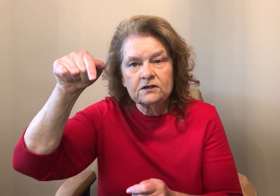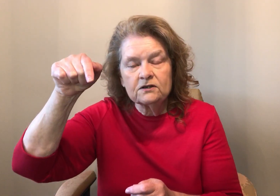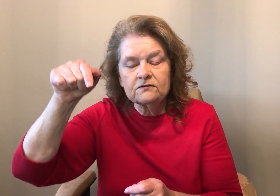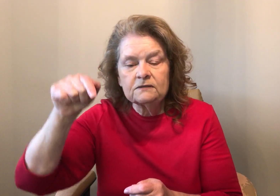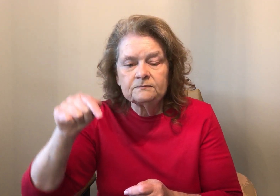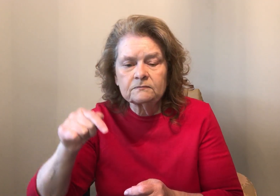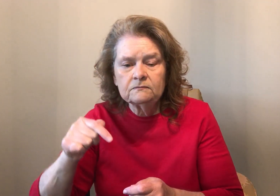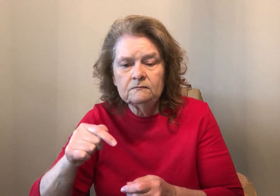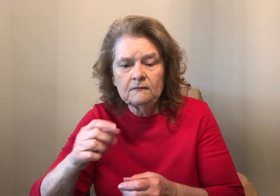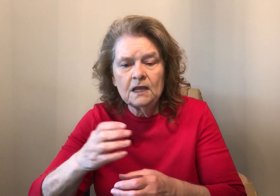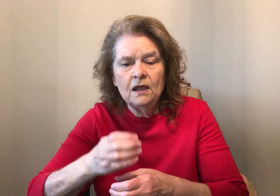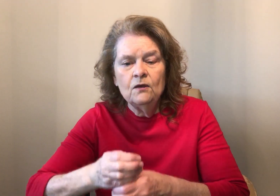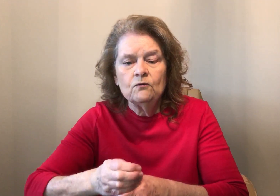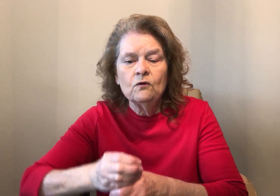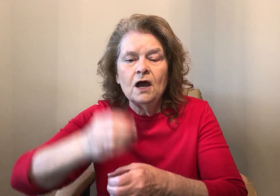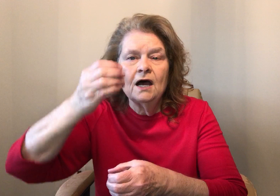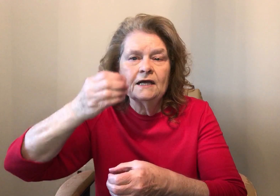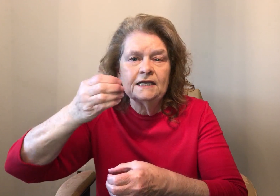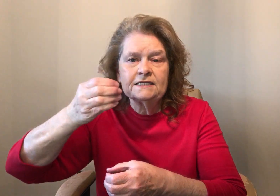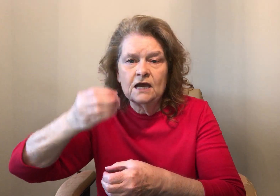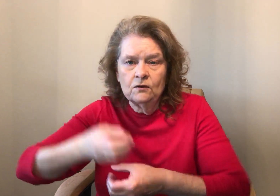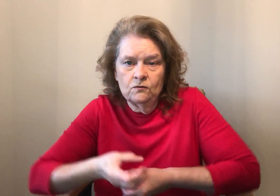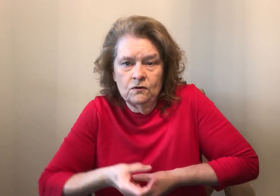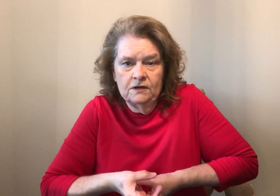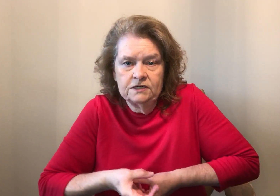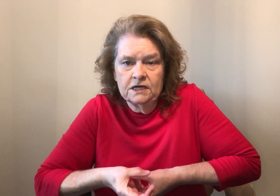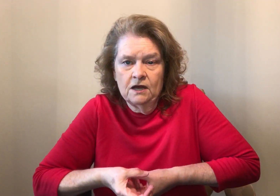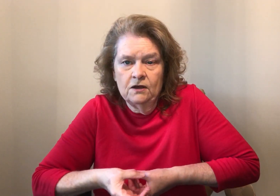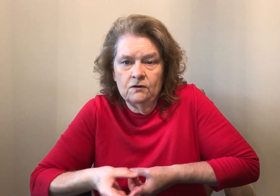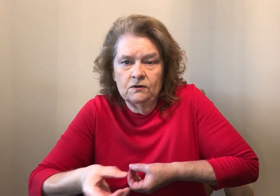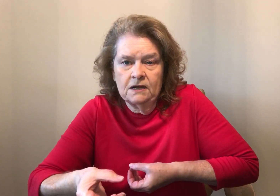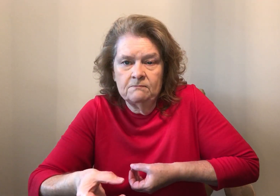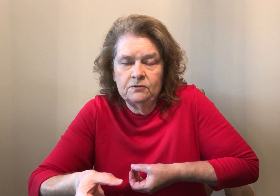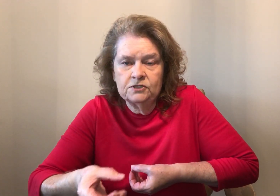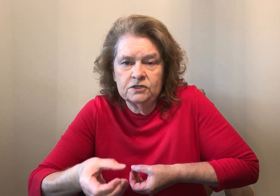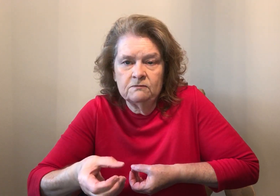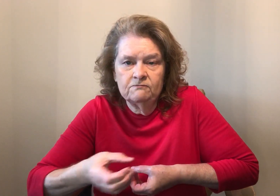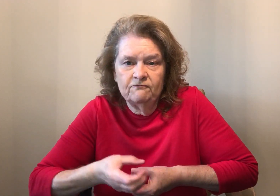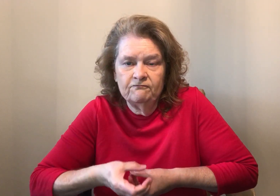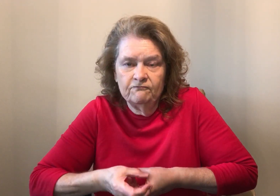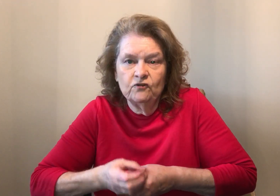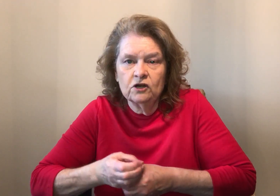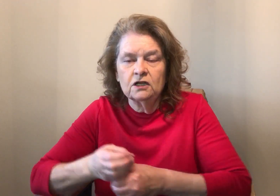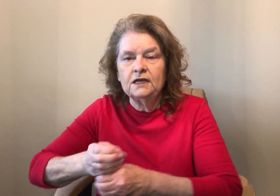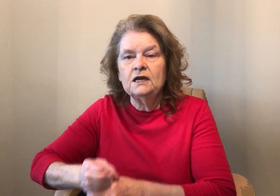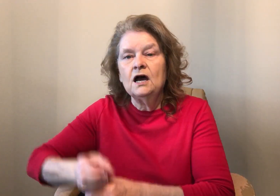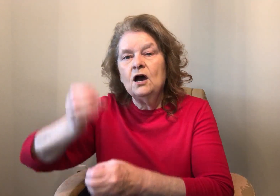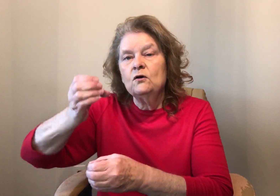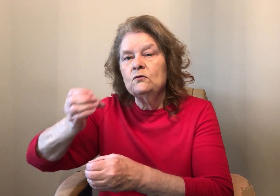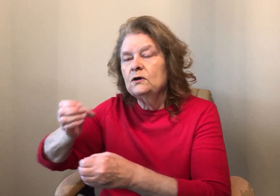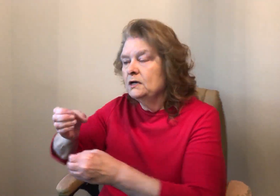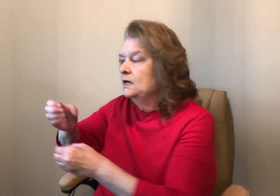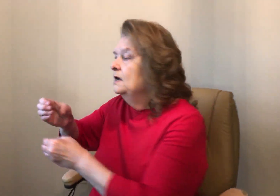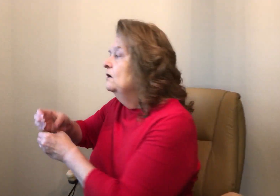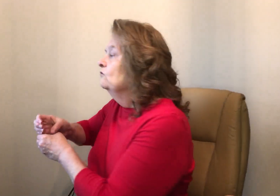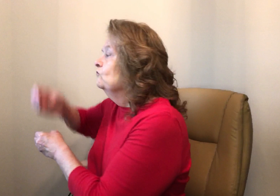curved. Rod is O. I just got O and I'm pushing them vertically. O.